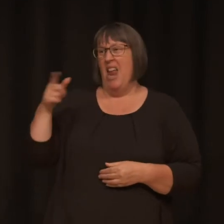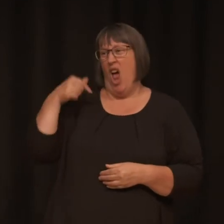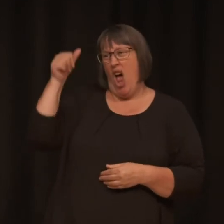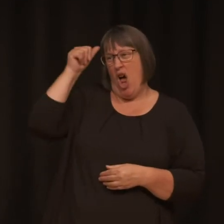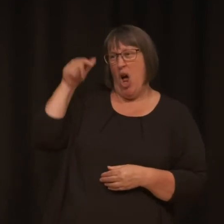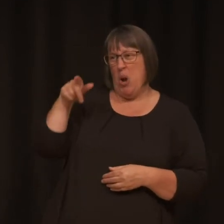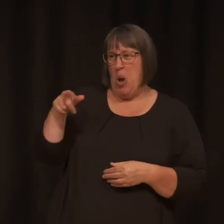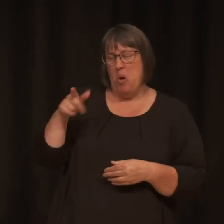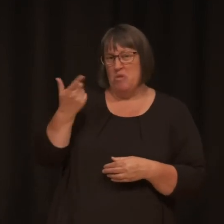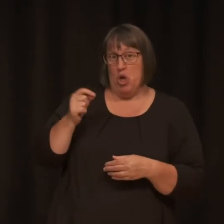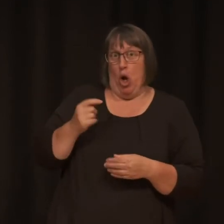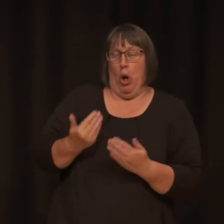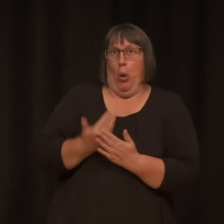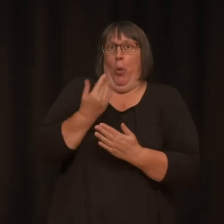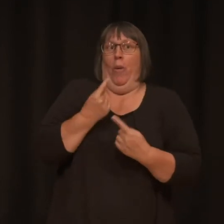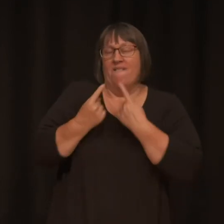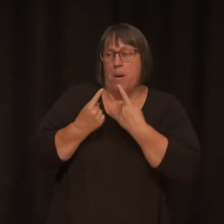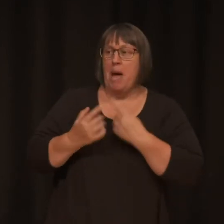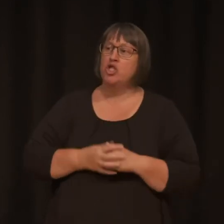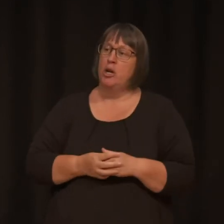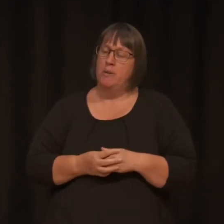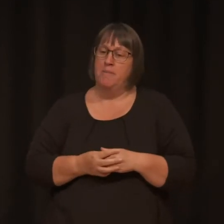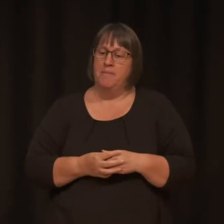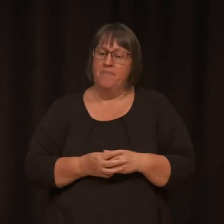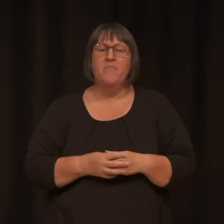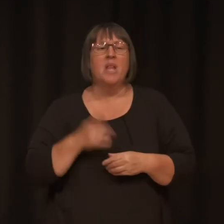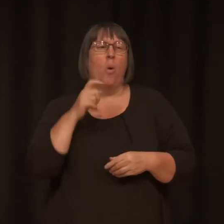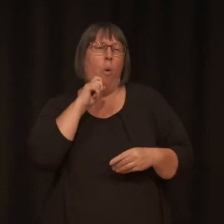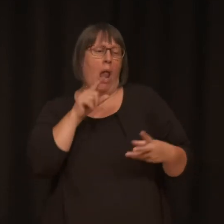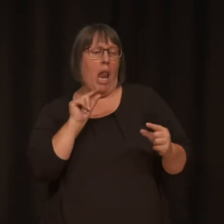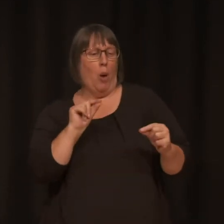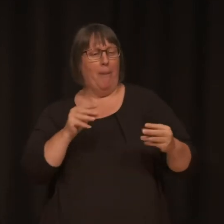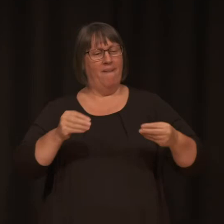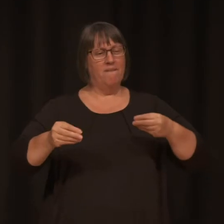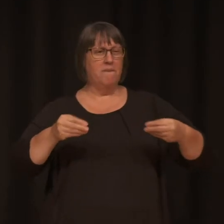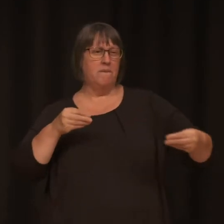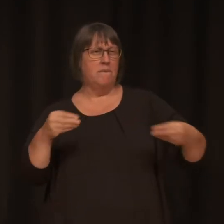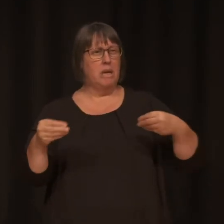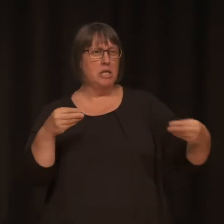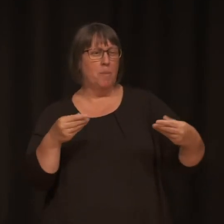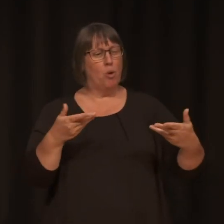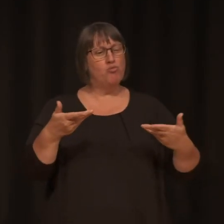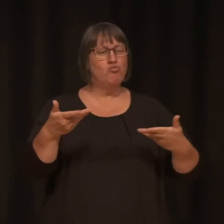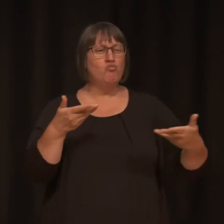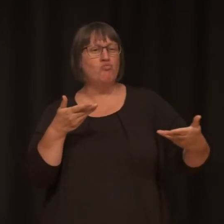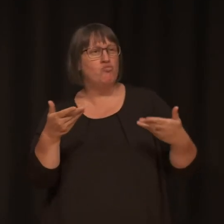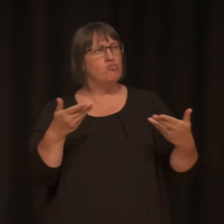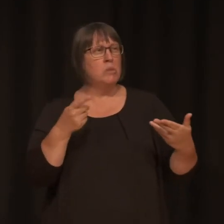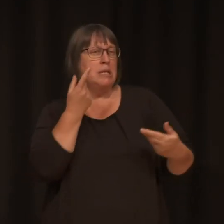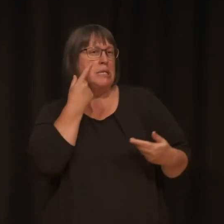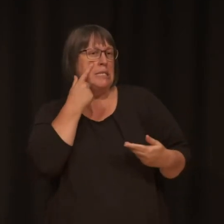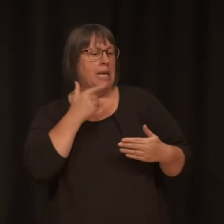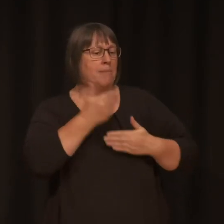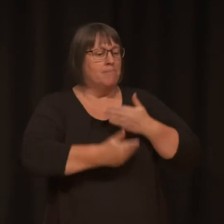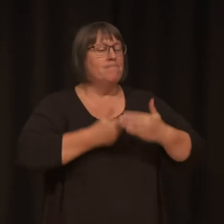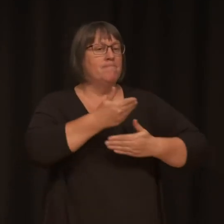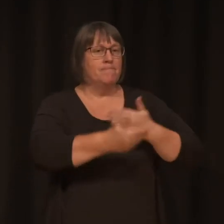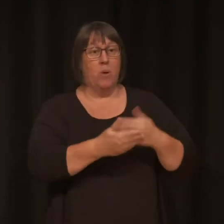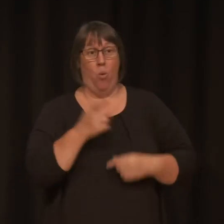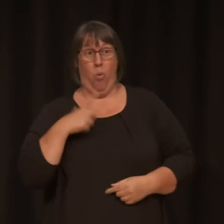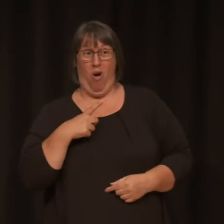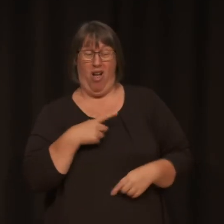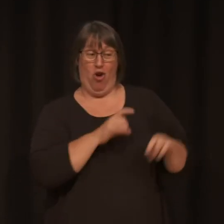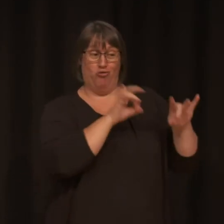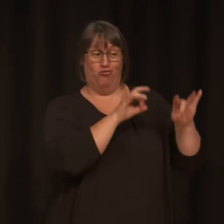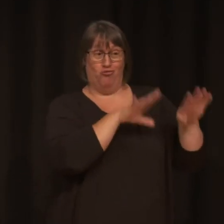Ben, is that there will be a level of flexibility in whatever arrangements we finally have. Because I think both